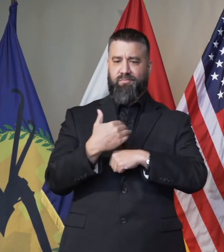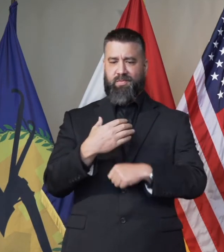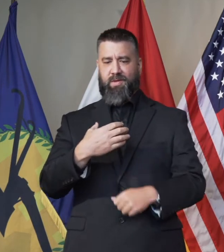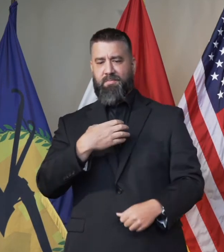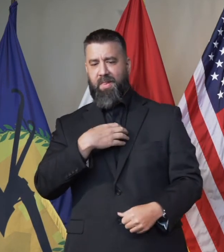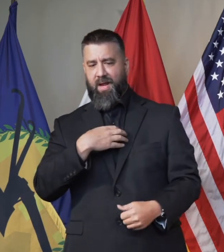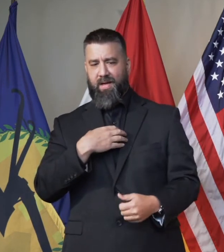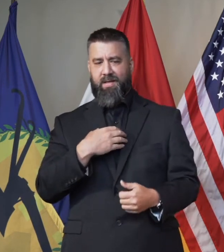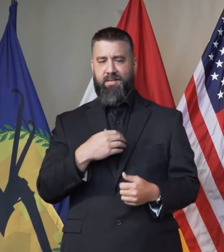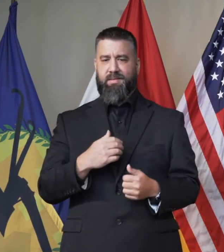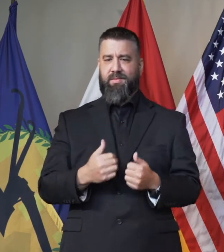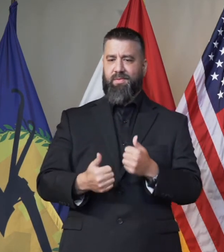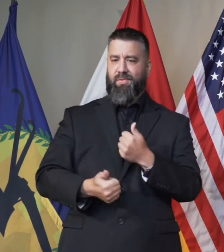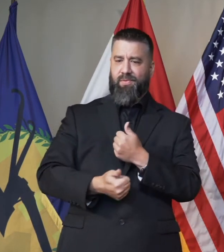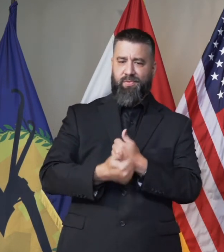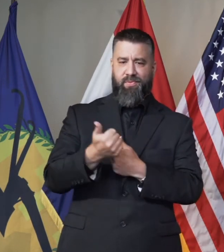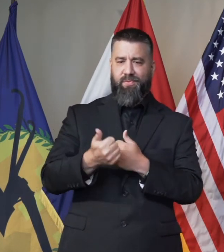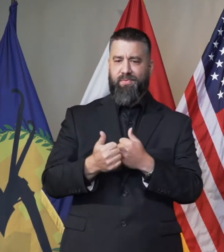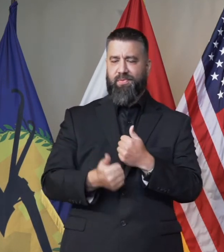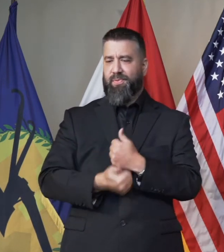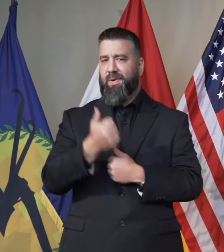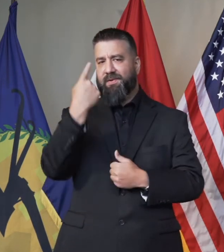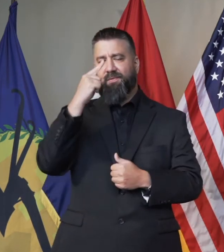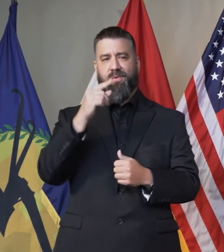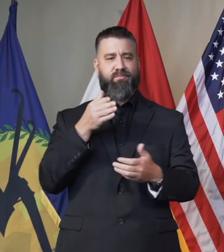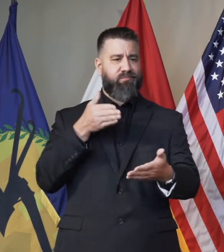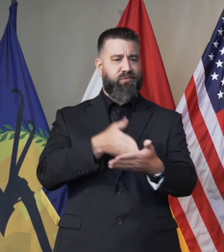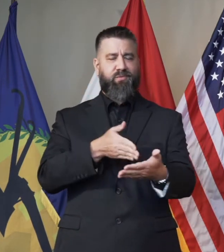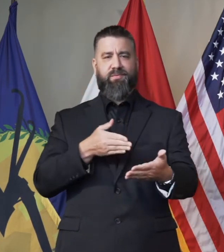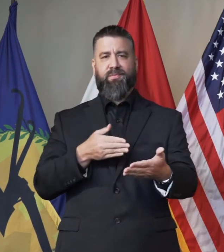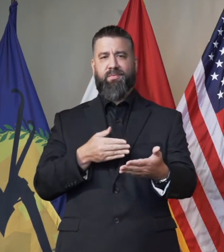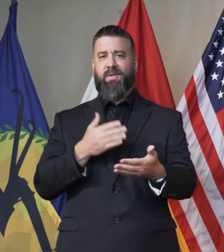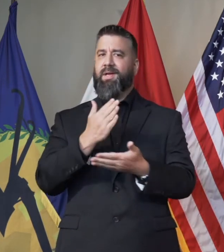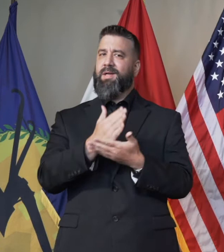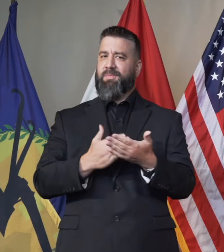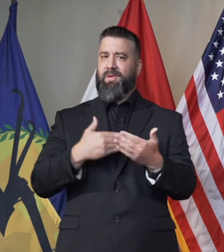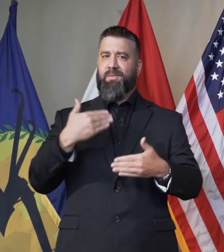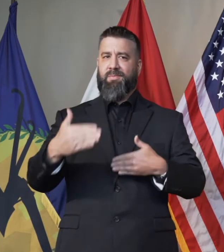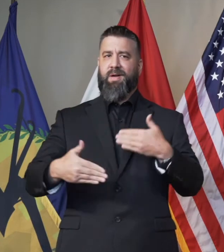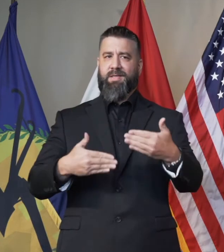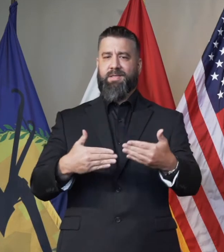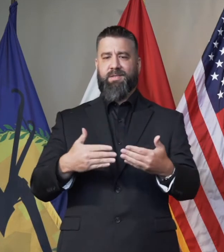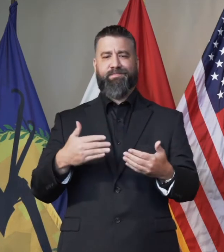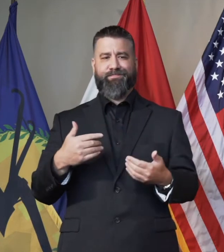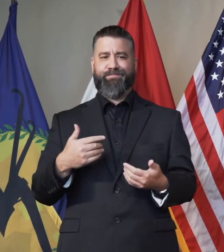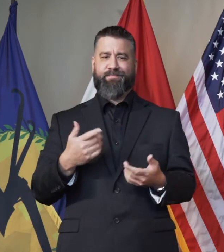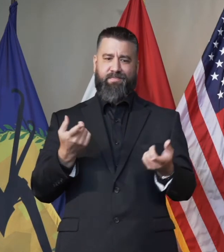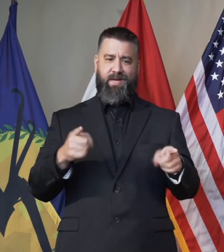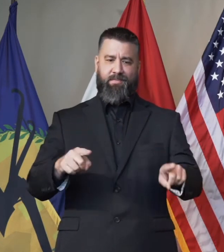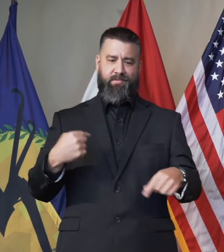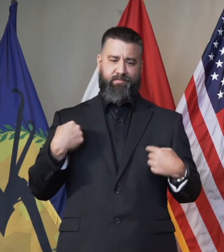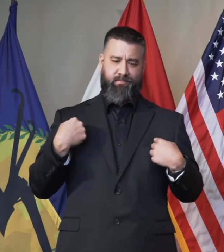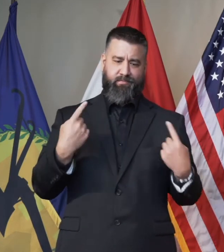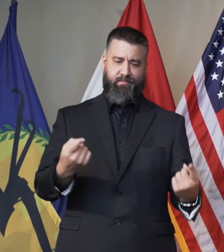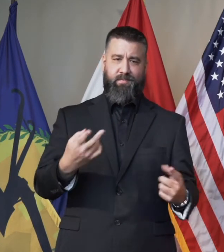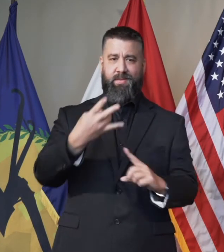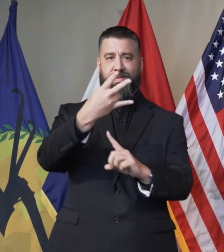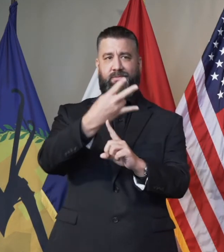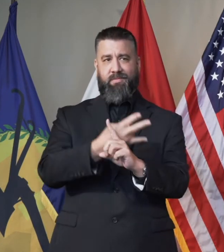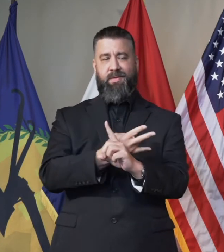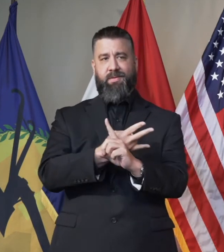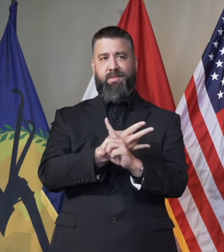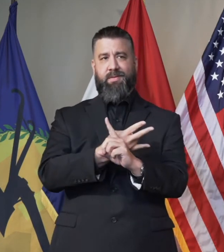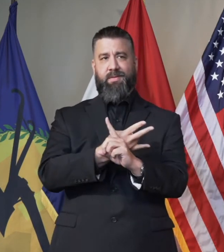complaints, threats of litigation. It's part of the process. It's been here since the beginning for the past 7